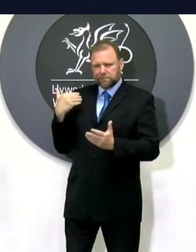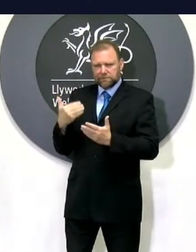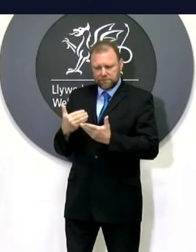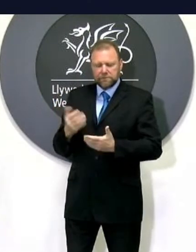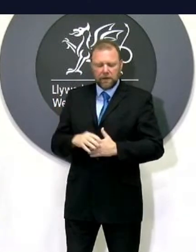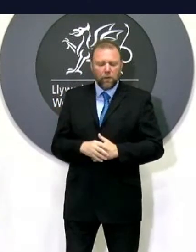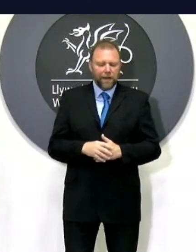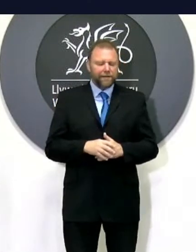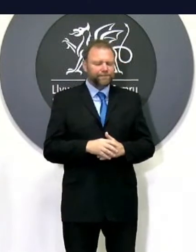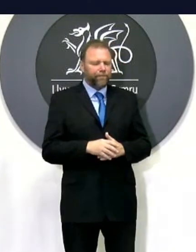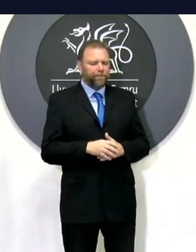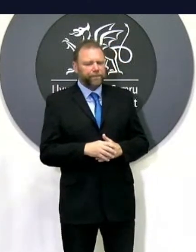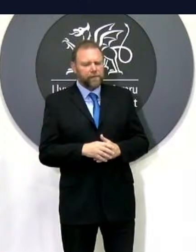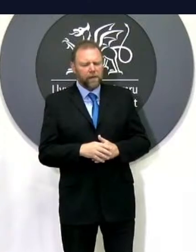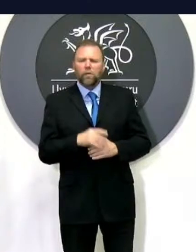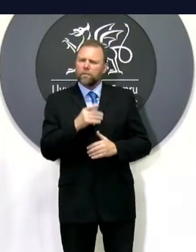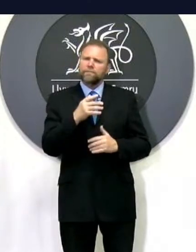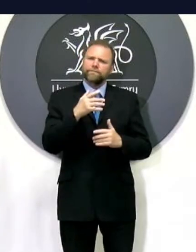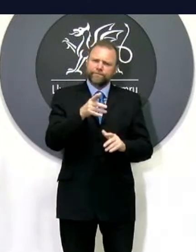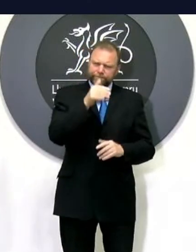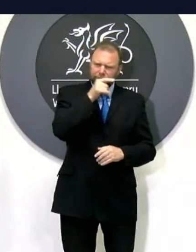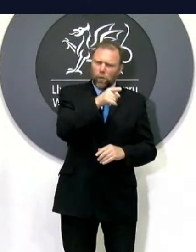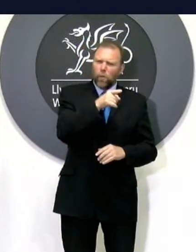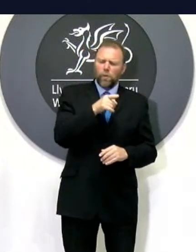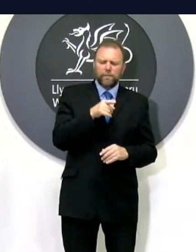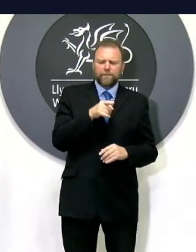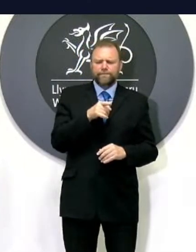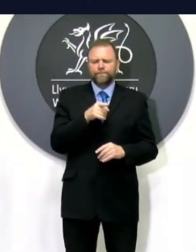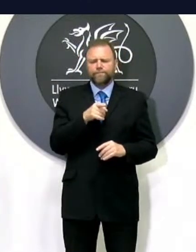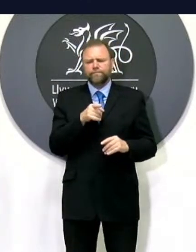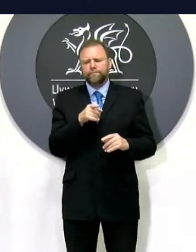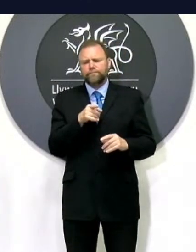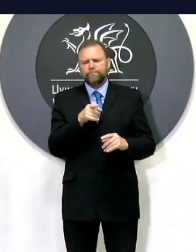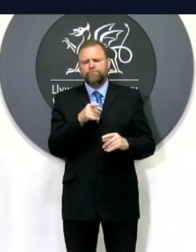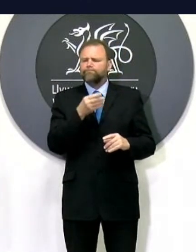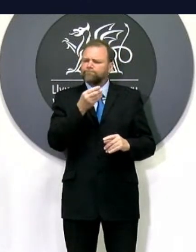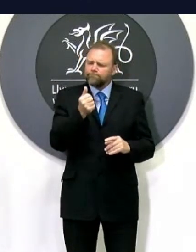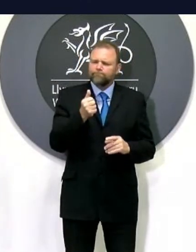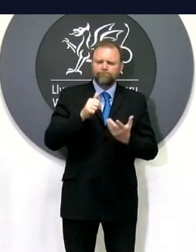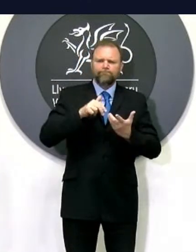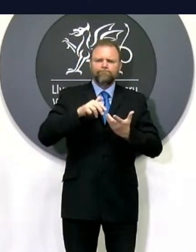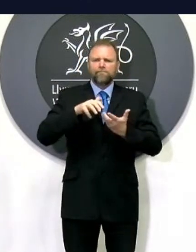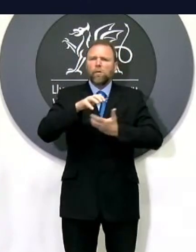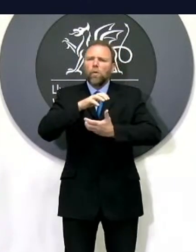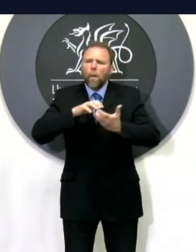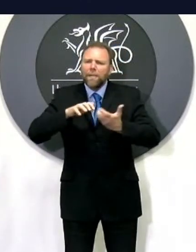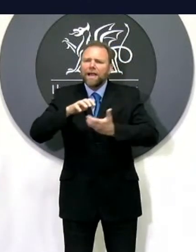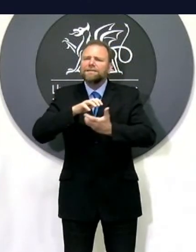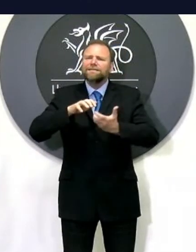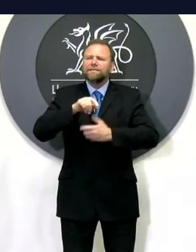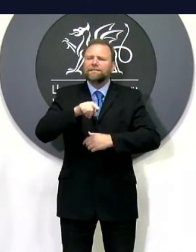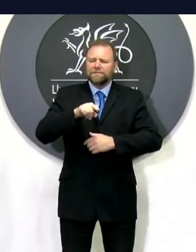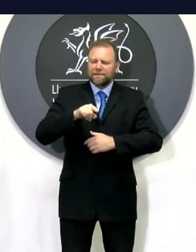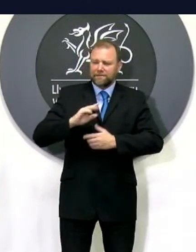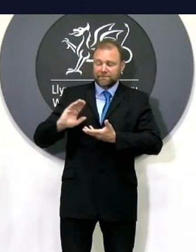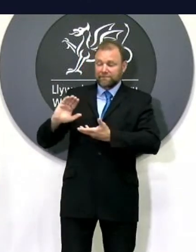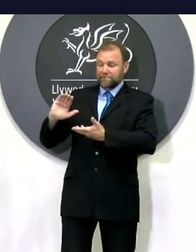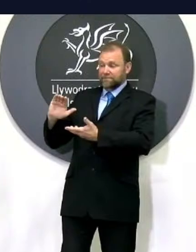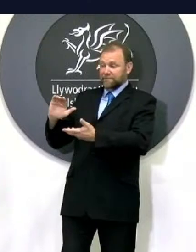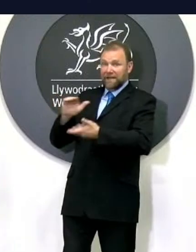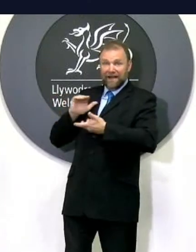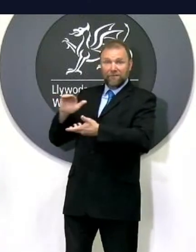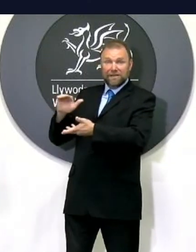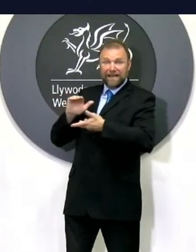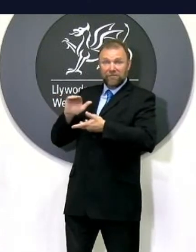now. But you know, you'll have seen that there are complexities in that as well as a result